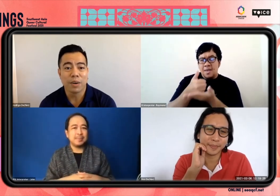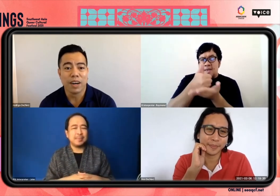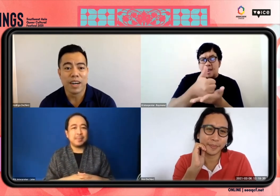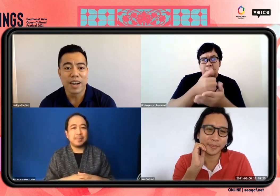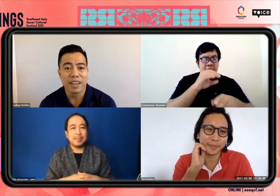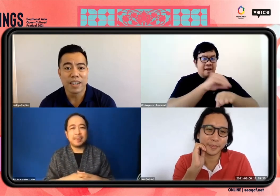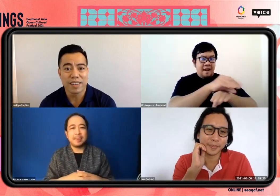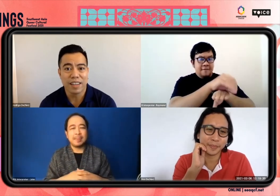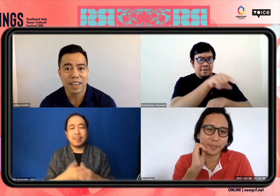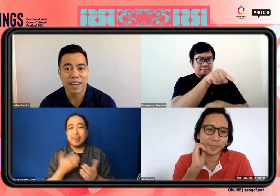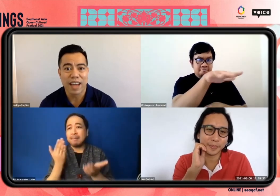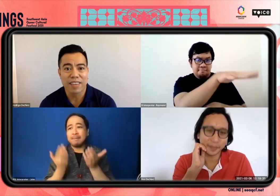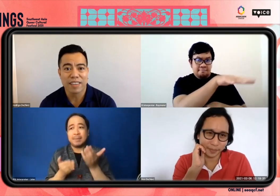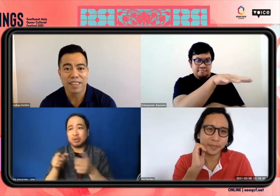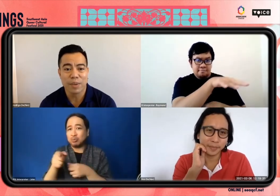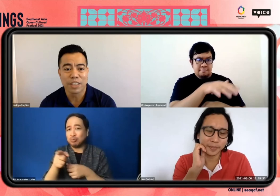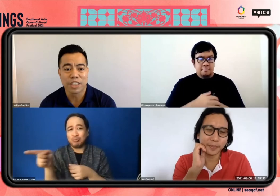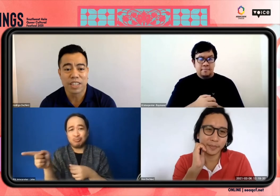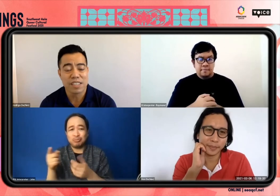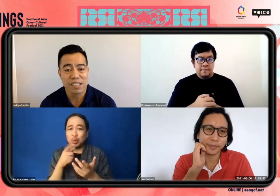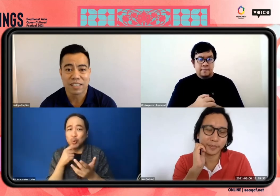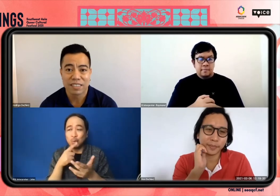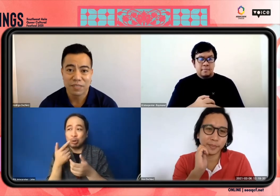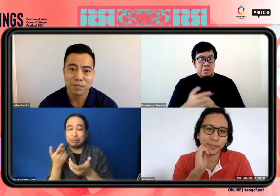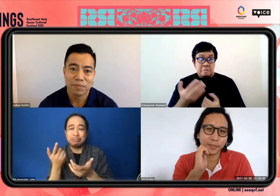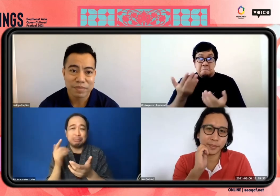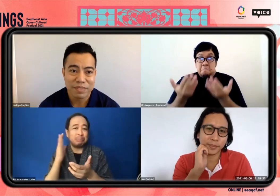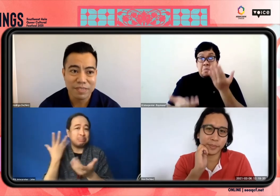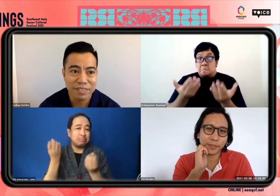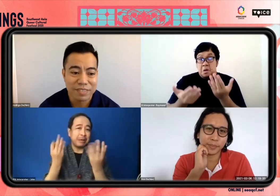Mark or Nerisa can answer this question.